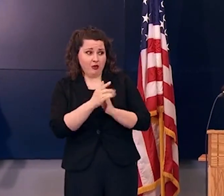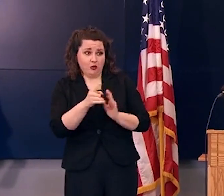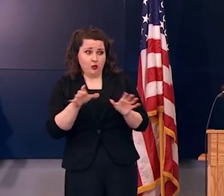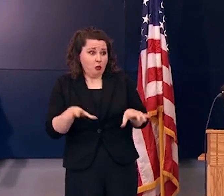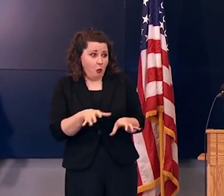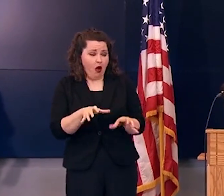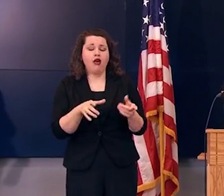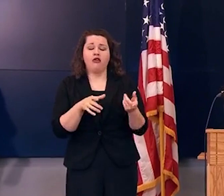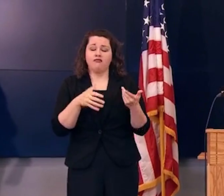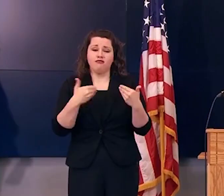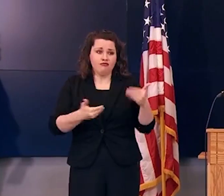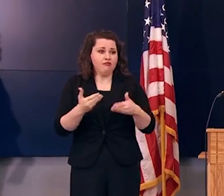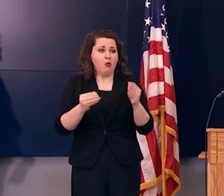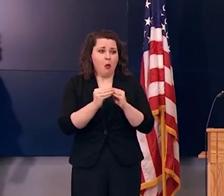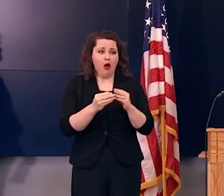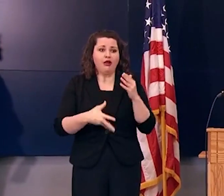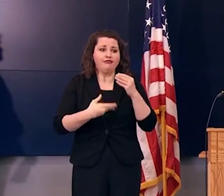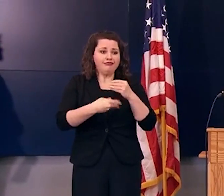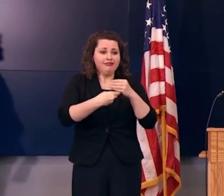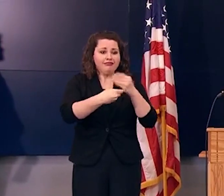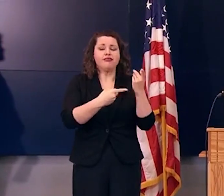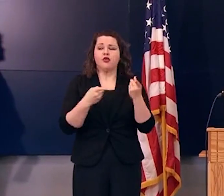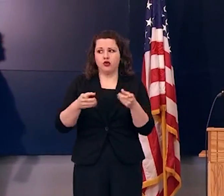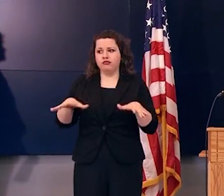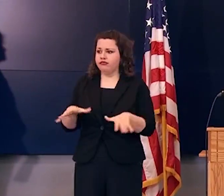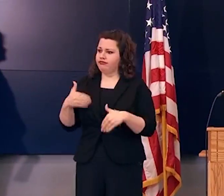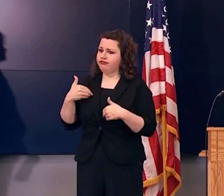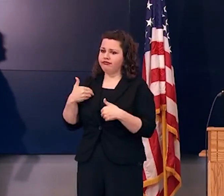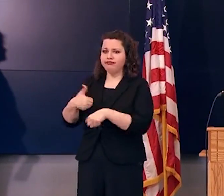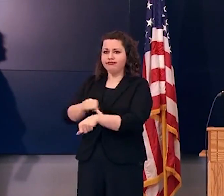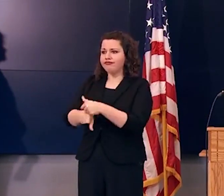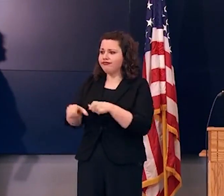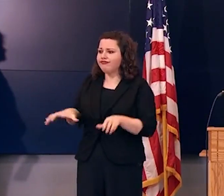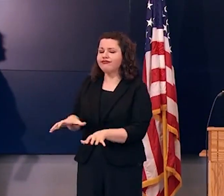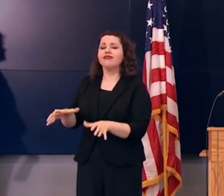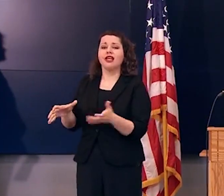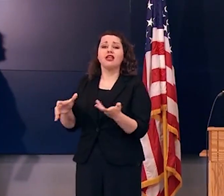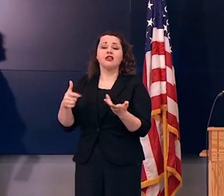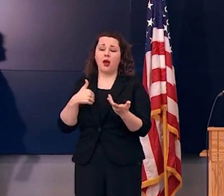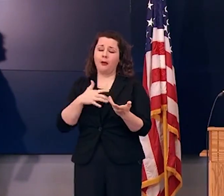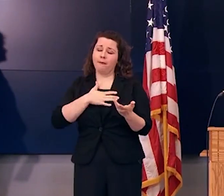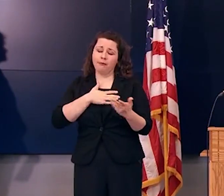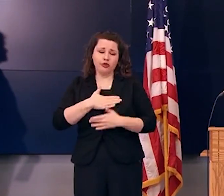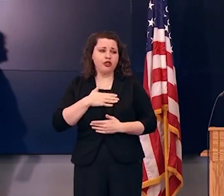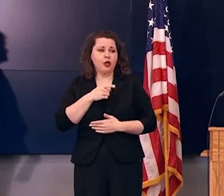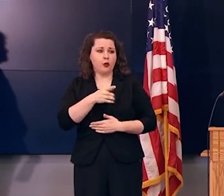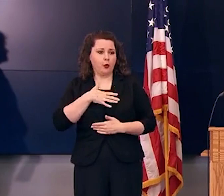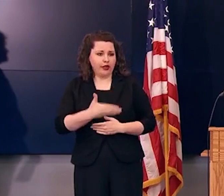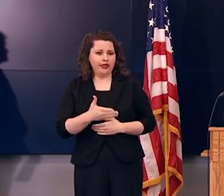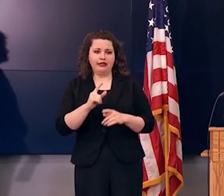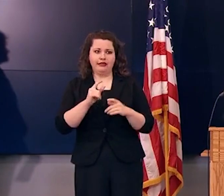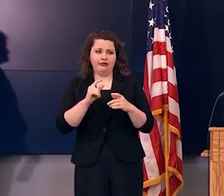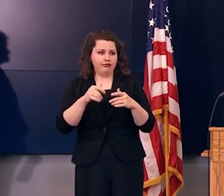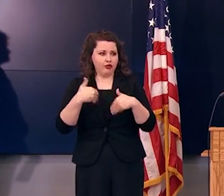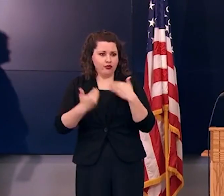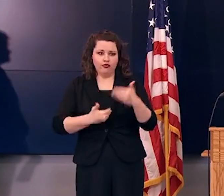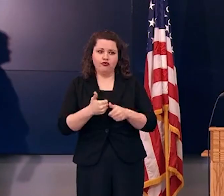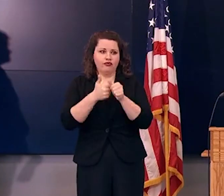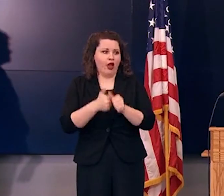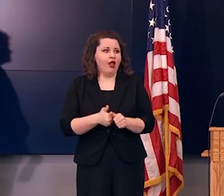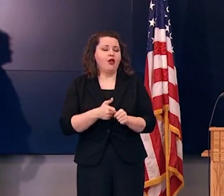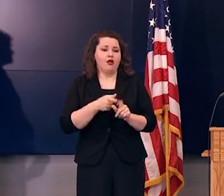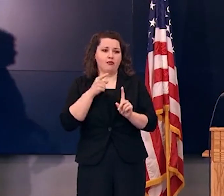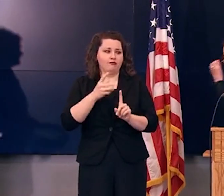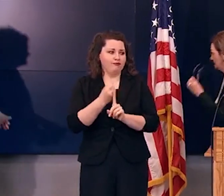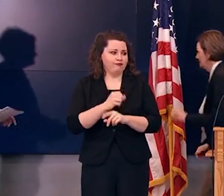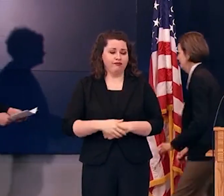you have stepped up and done it. And I just appreciate your willingness and the team to really follow through with what we've asked. So thank you very